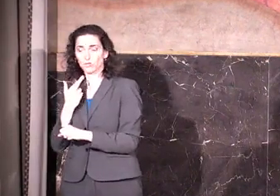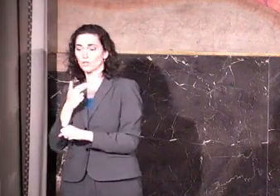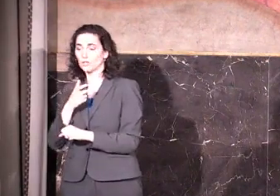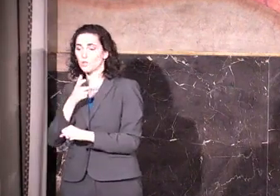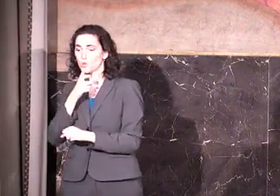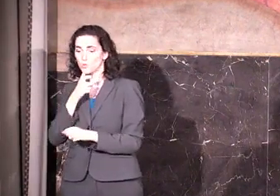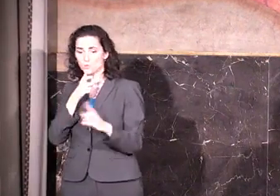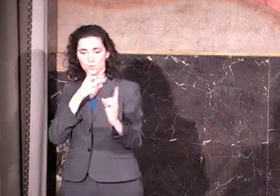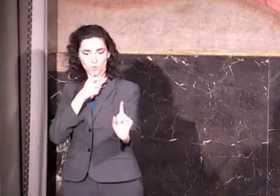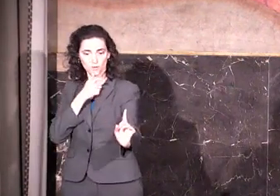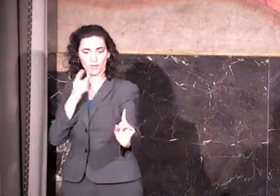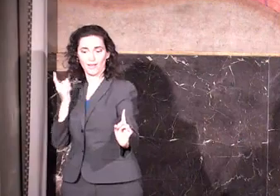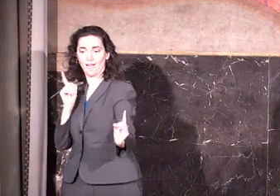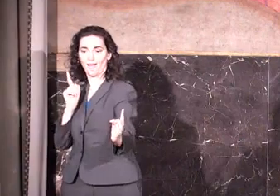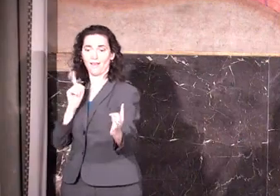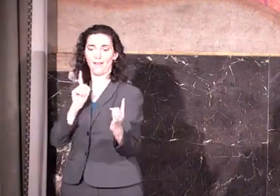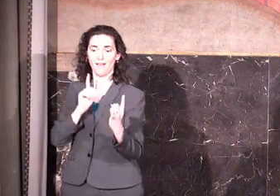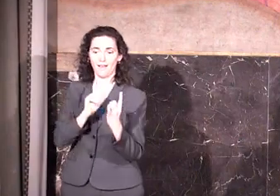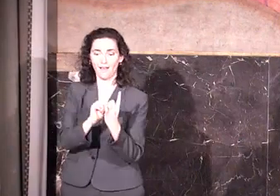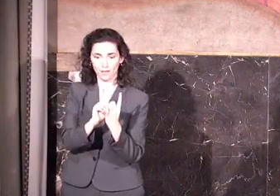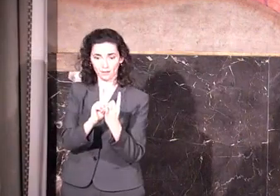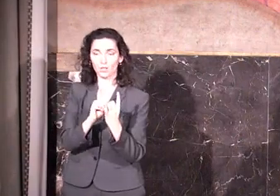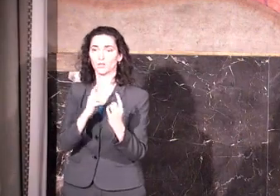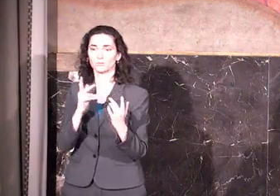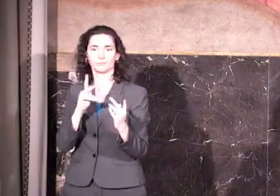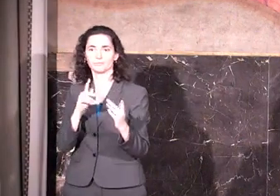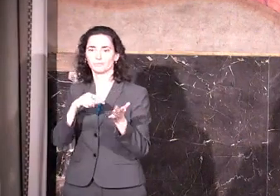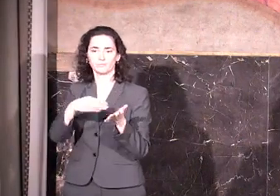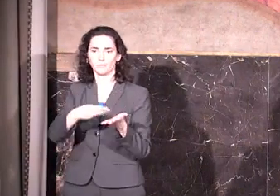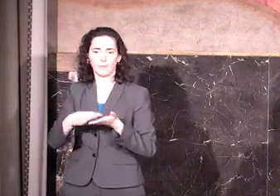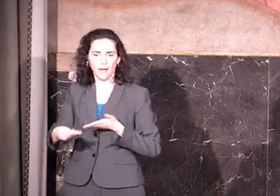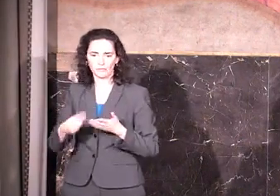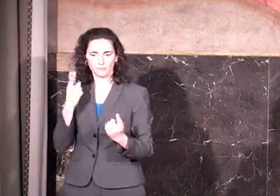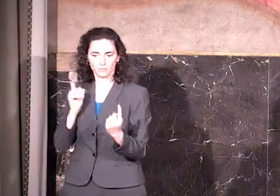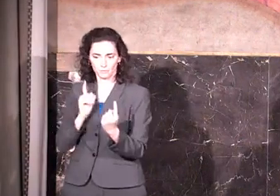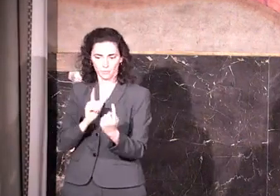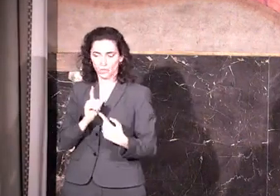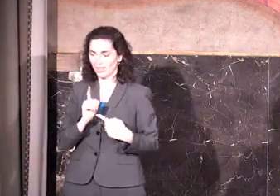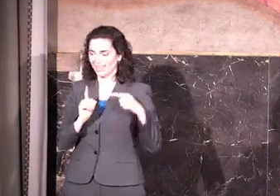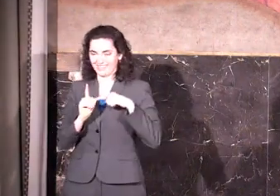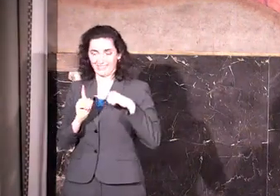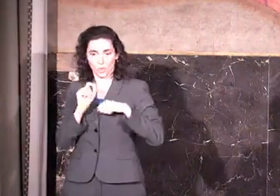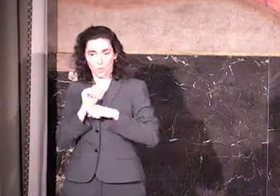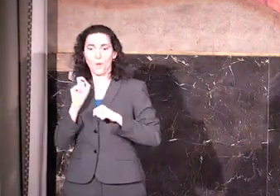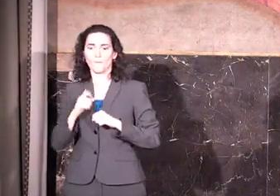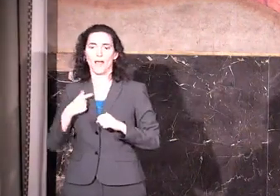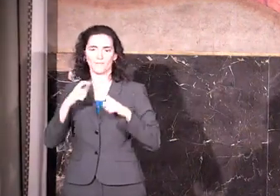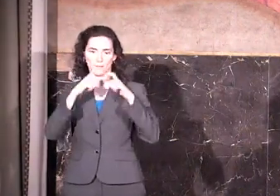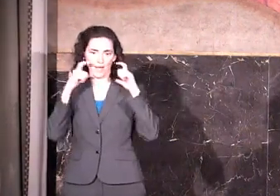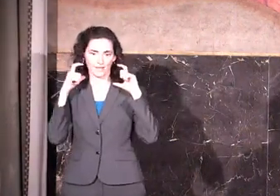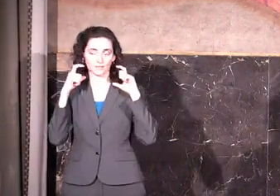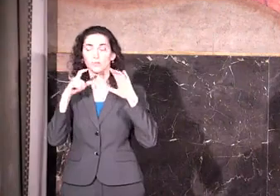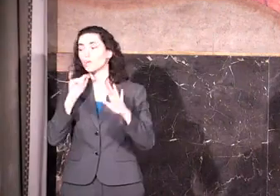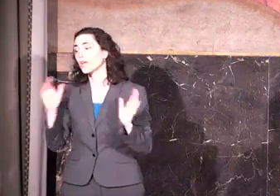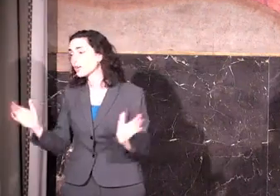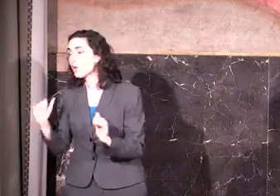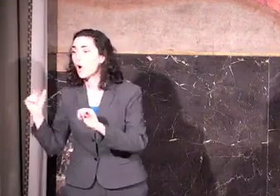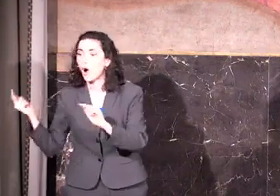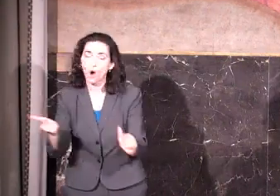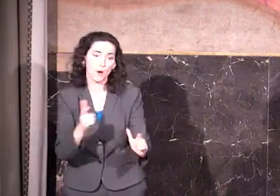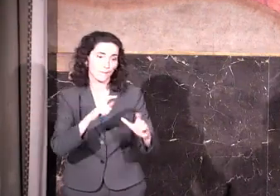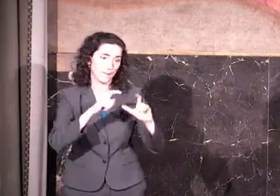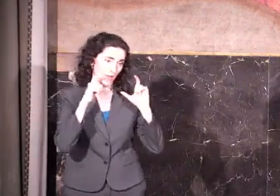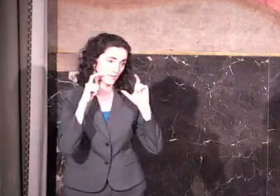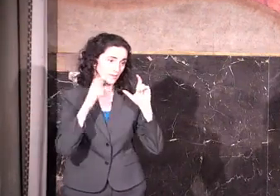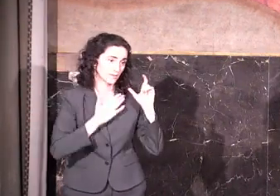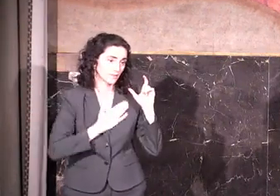the individuals interacting with the public will be required to wear masks. We do encourage everyone to wear a mask and then only go out